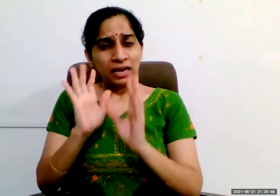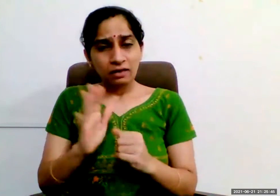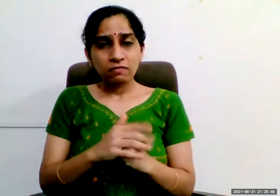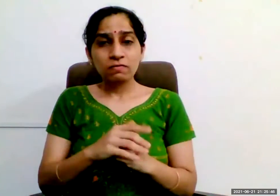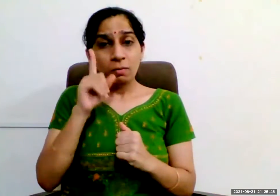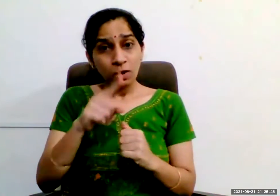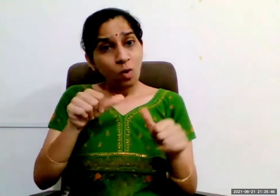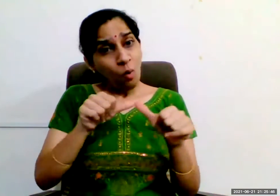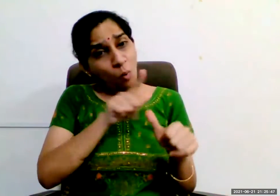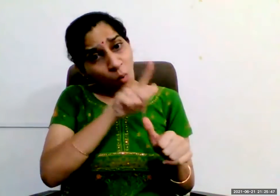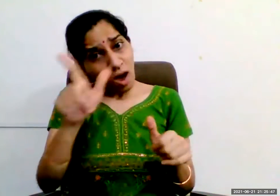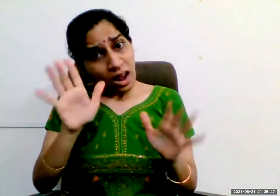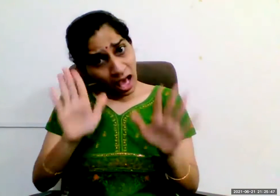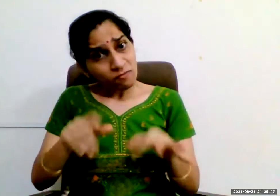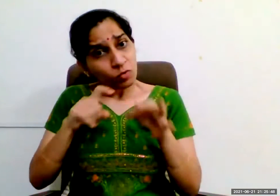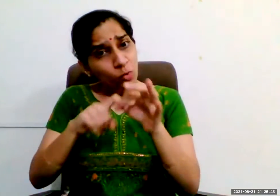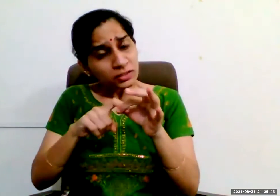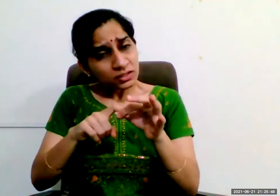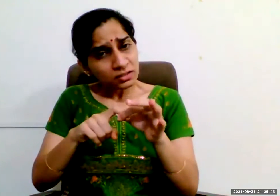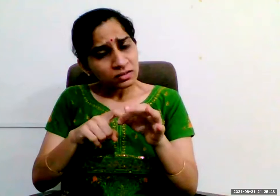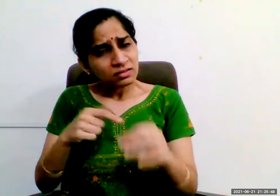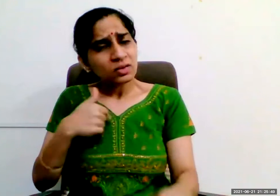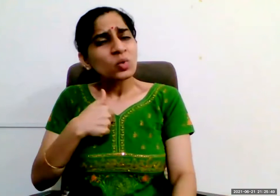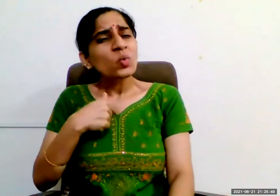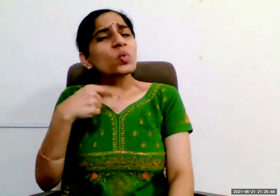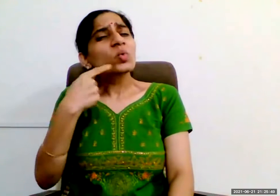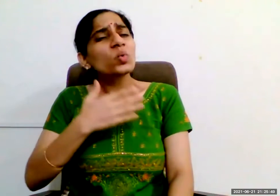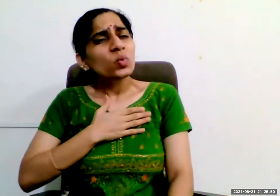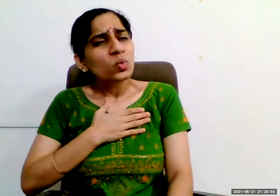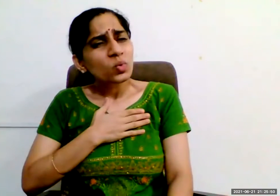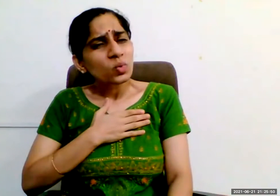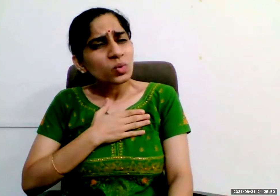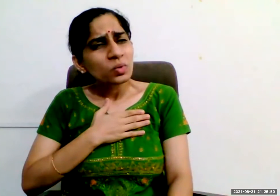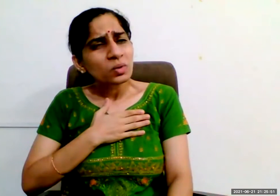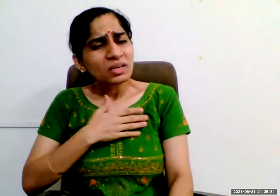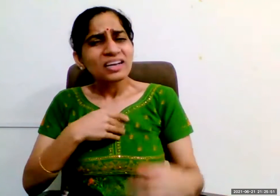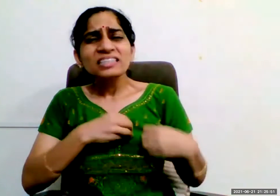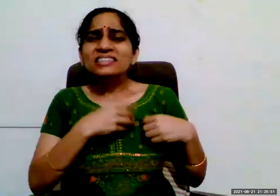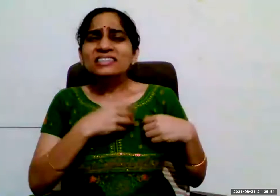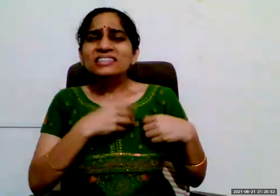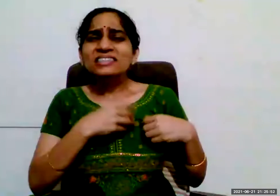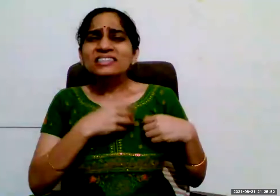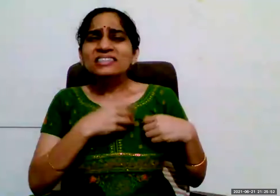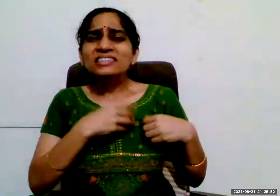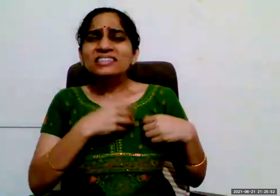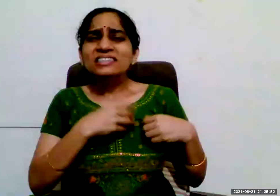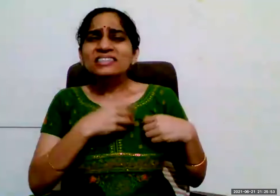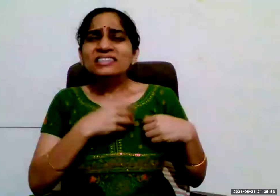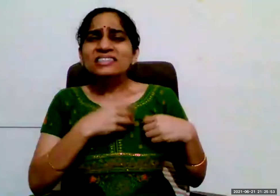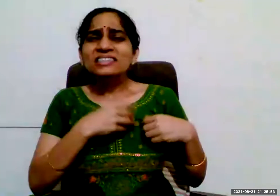Very few people inquire and ask who they are, why they are suffering, and why they are put into this material